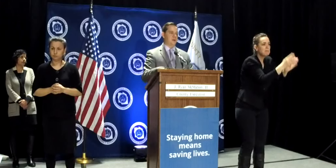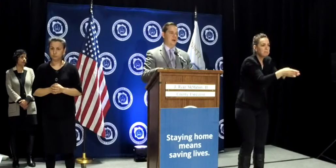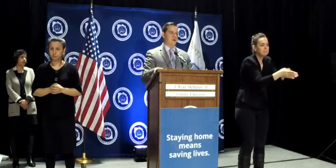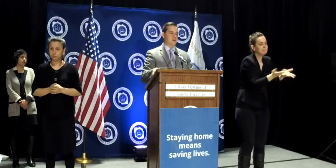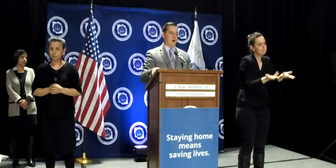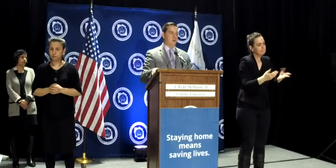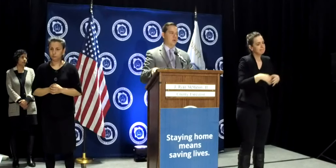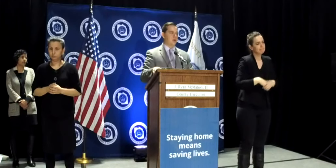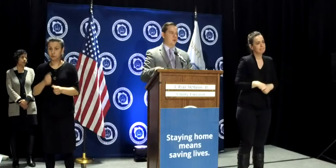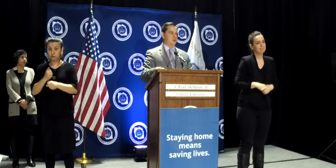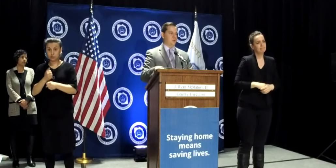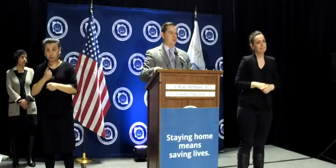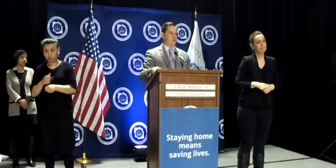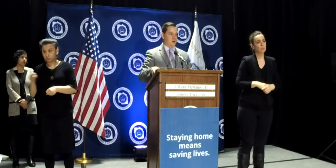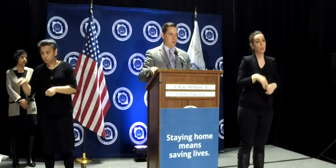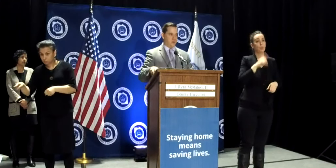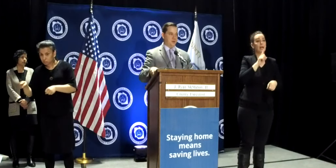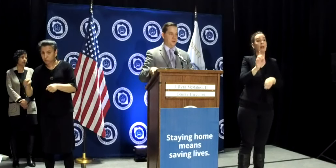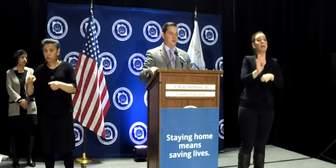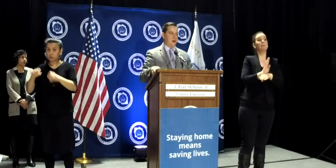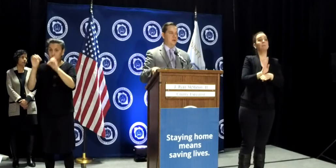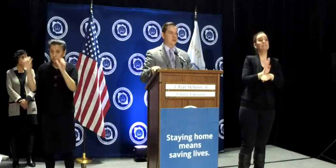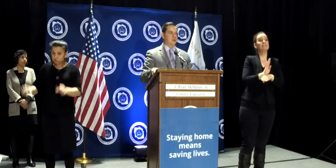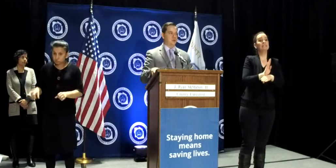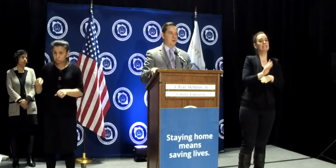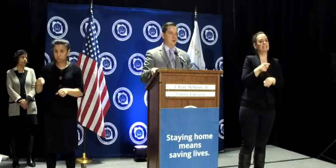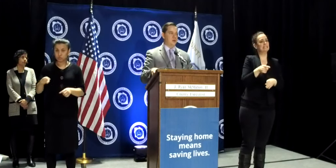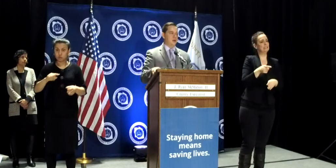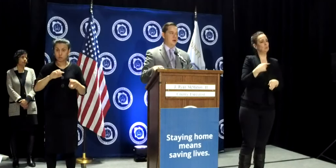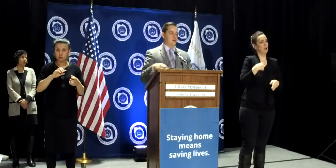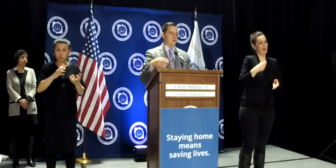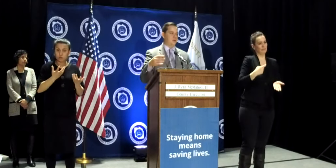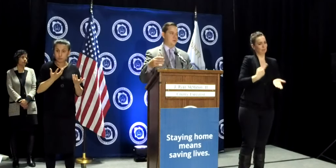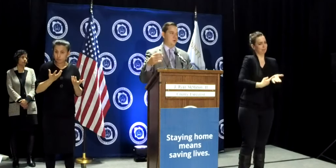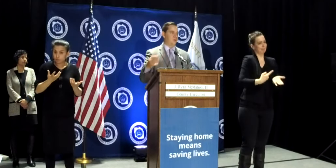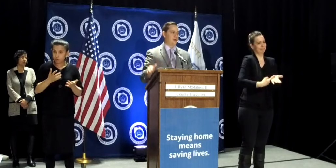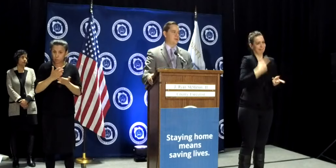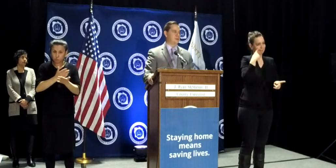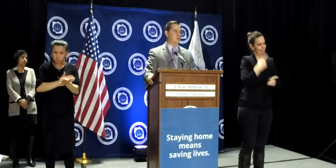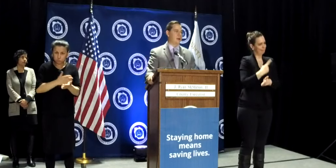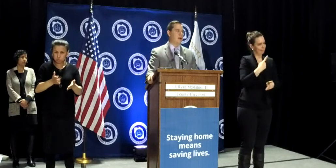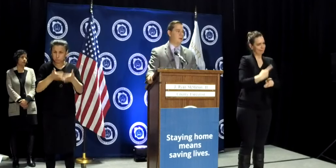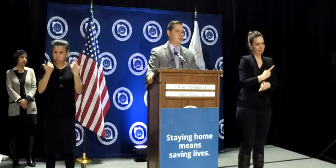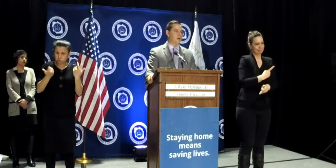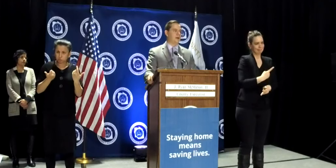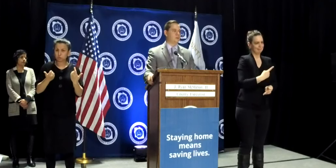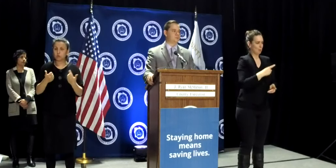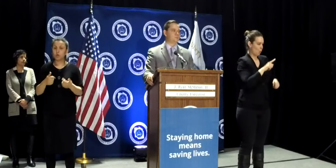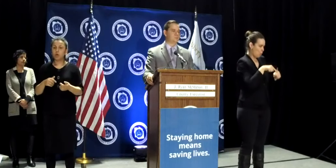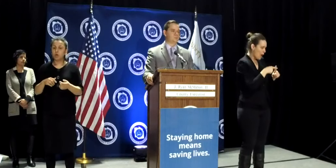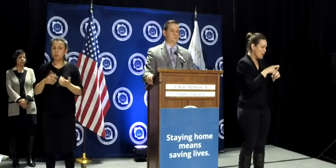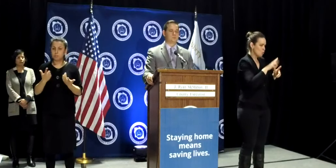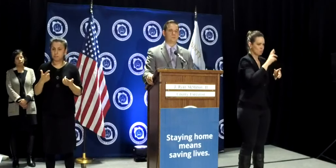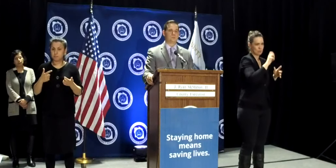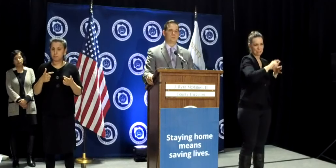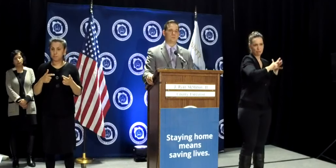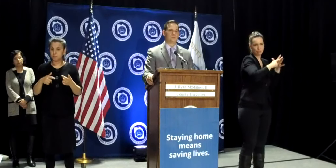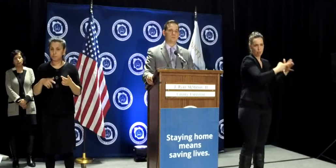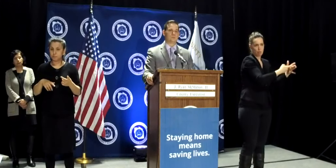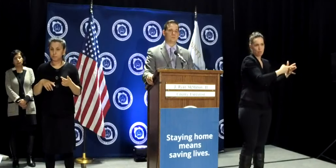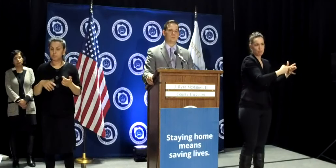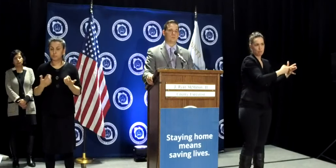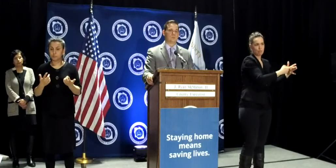companies about now, is what does a restart look like for you? How can you do it under the COVID-19 reality right now? You'll have to remind